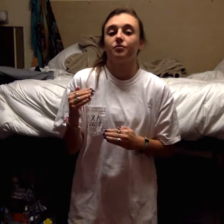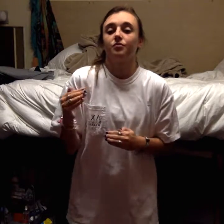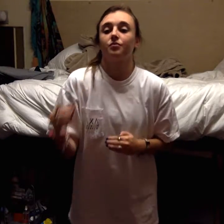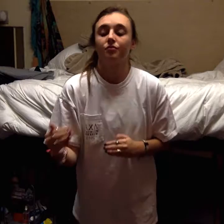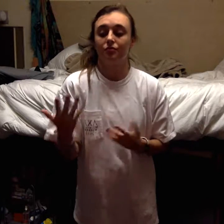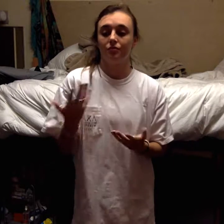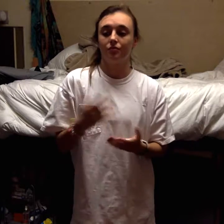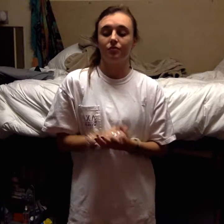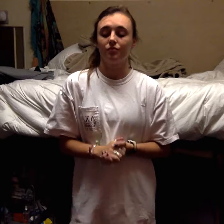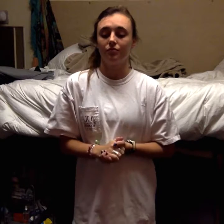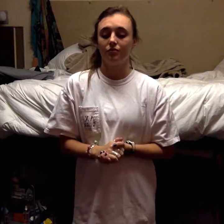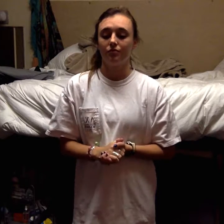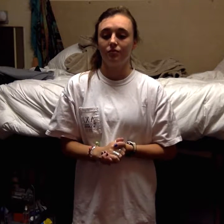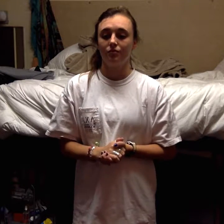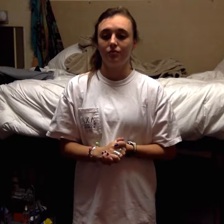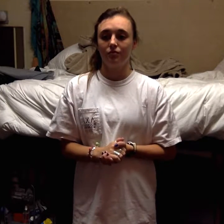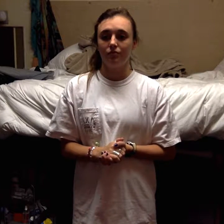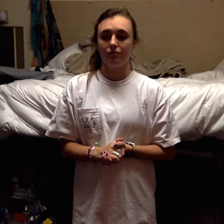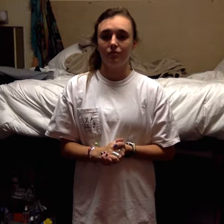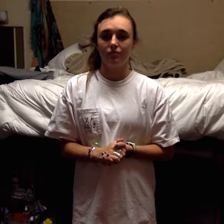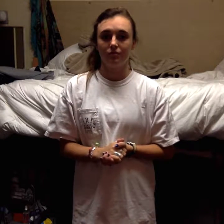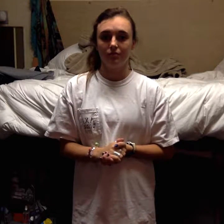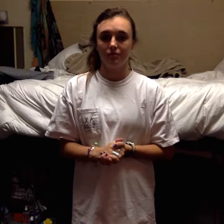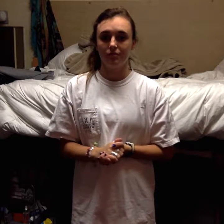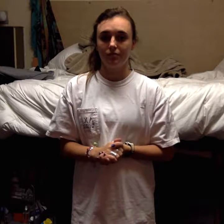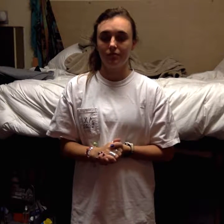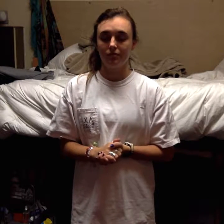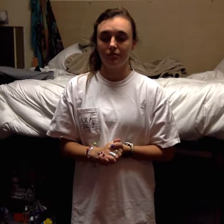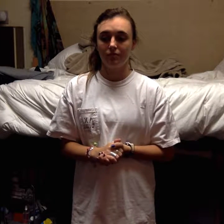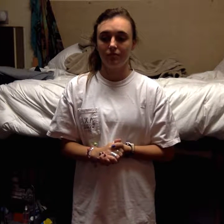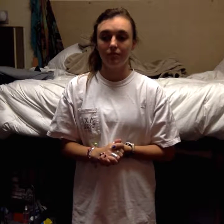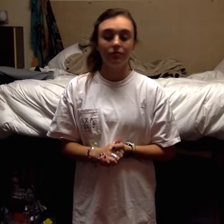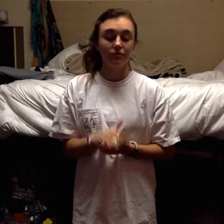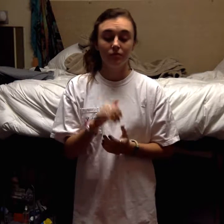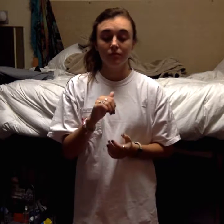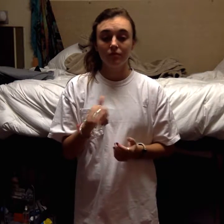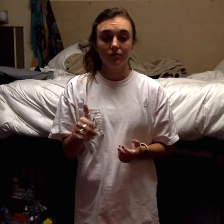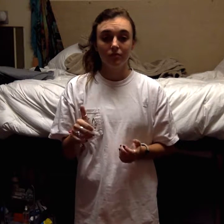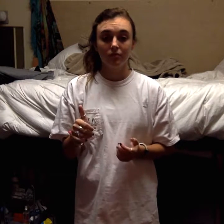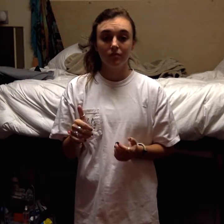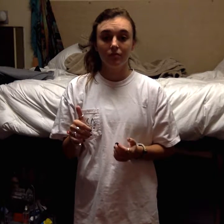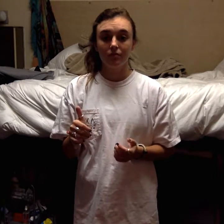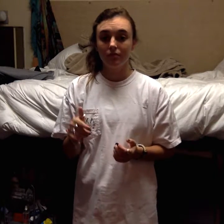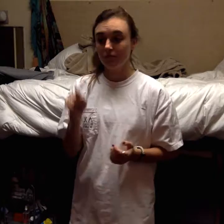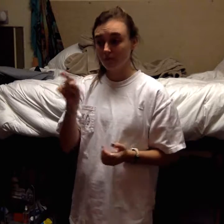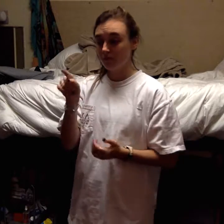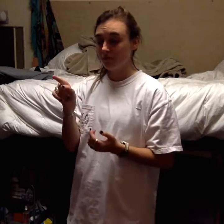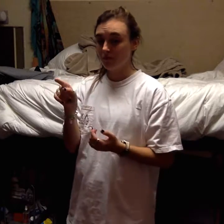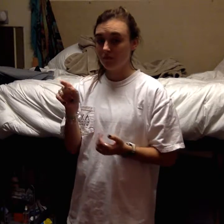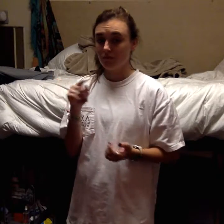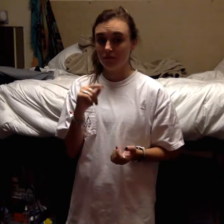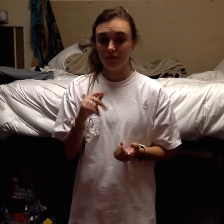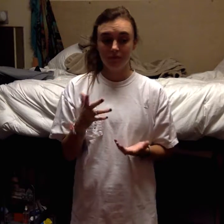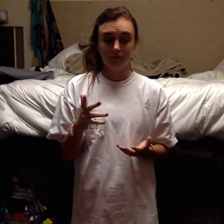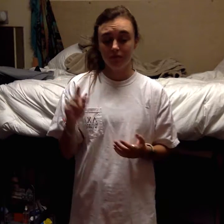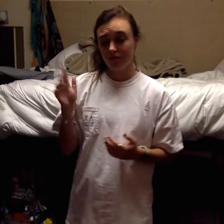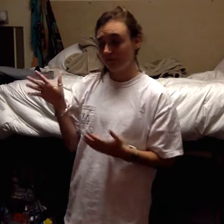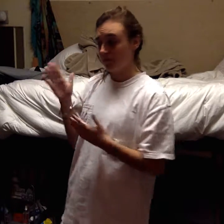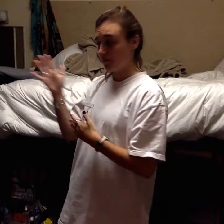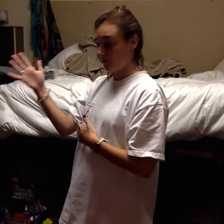here. We're not doing this one yet. We're doing this one. We're going to continue to transform this square into a complete